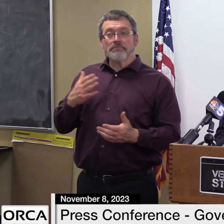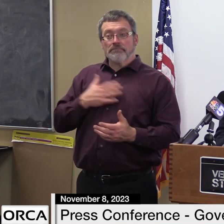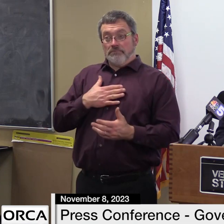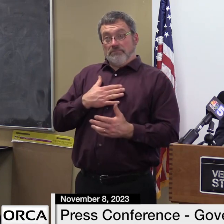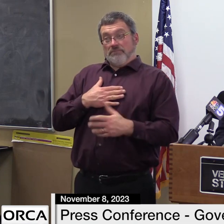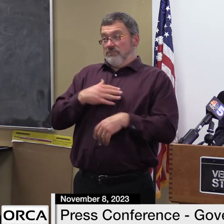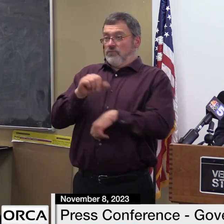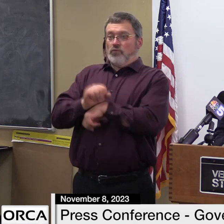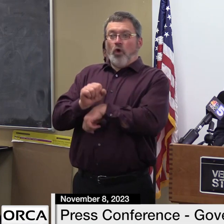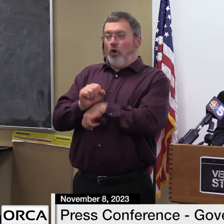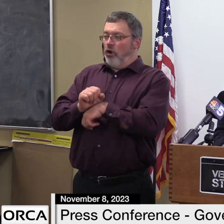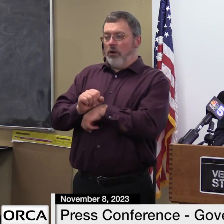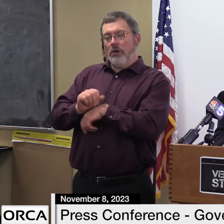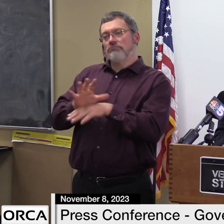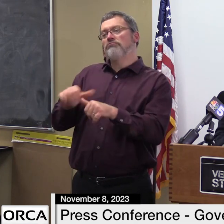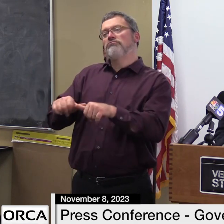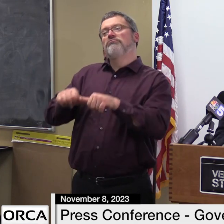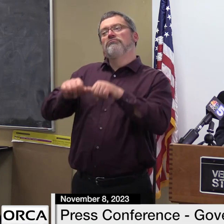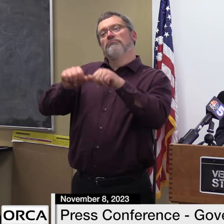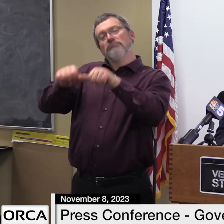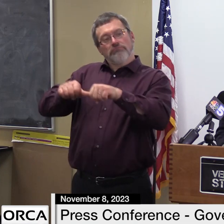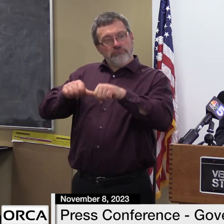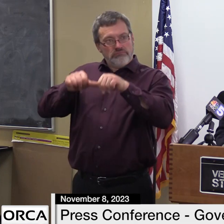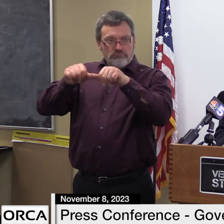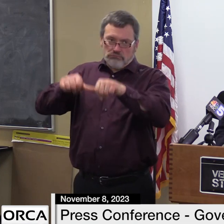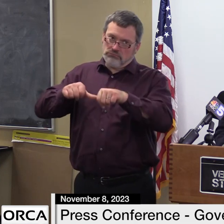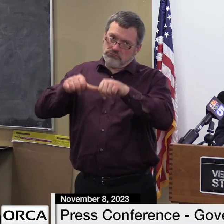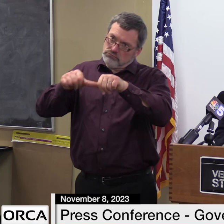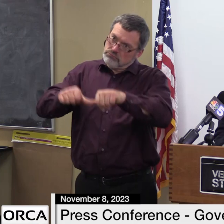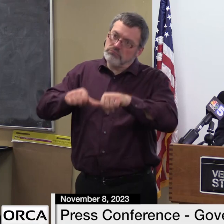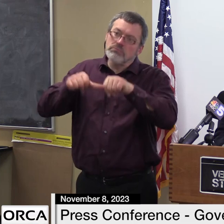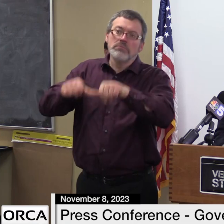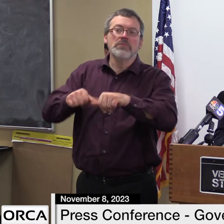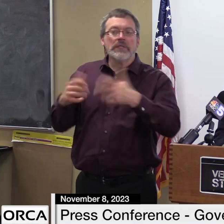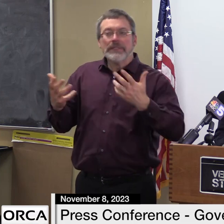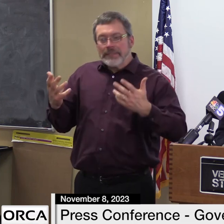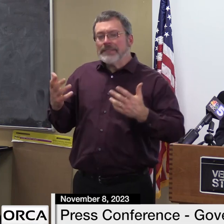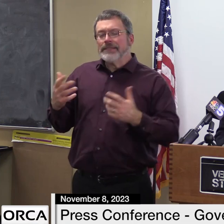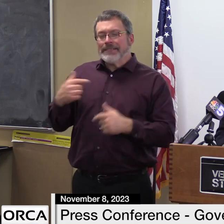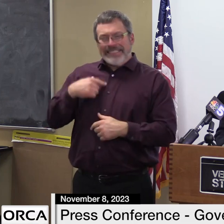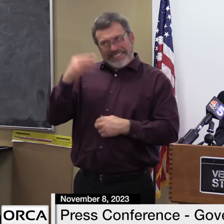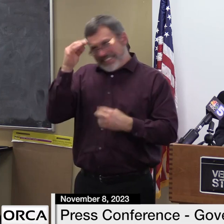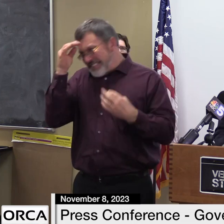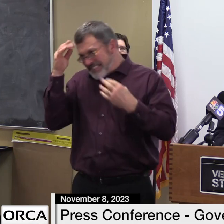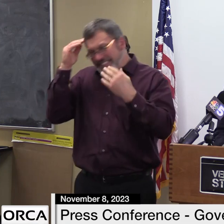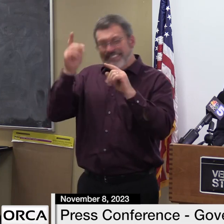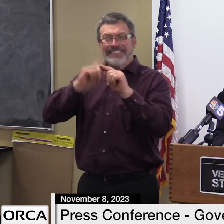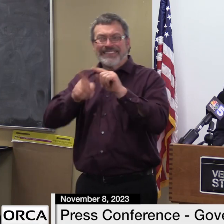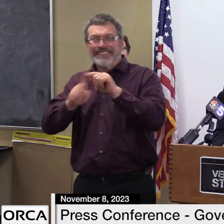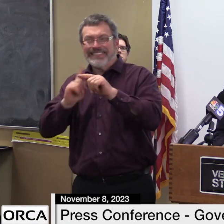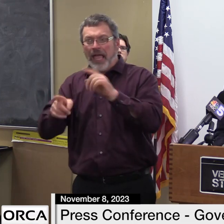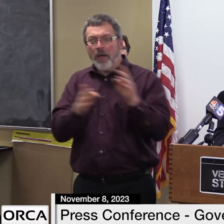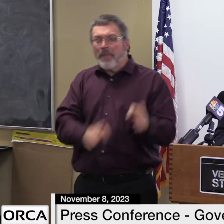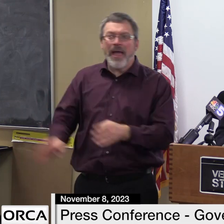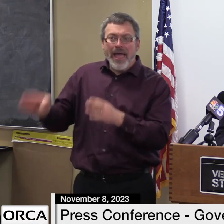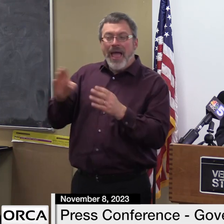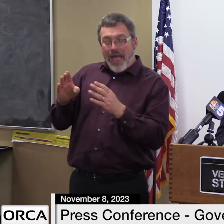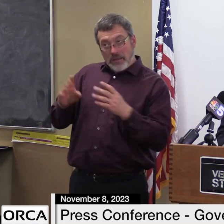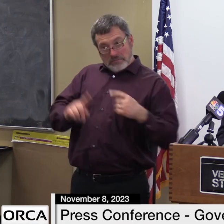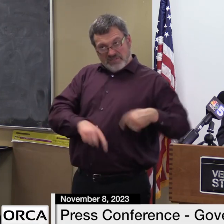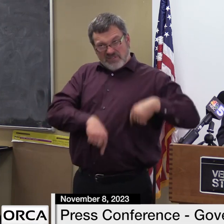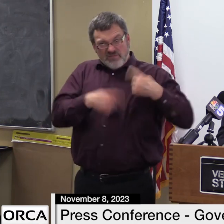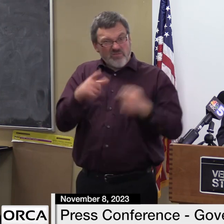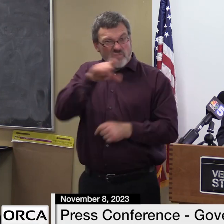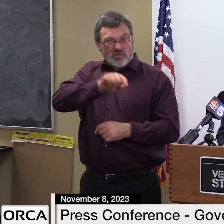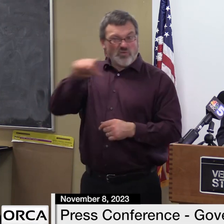and prevent unsheltered homelessness and implement various plans since the start of the pandemic era hotel program, long